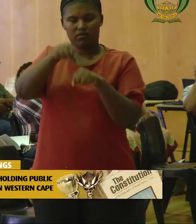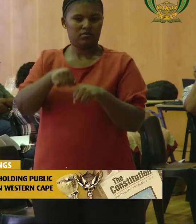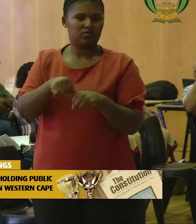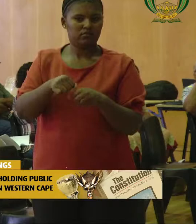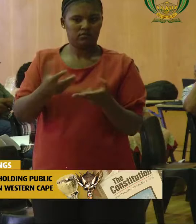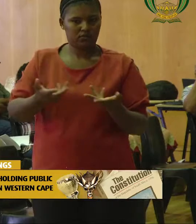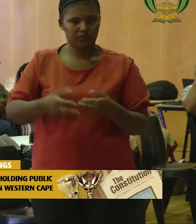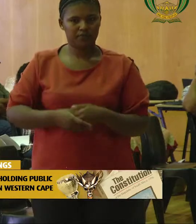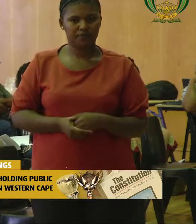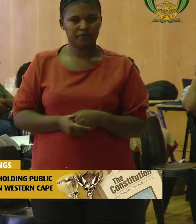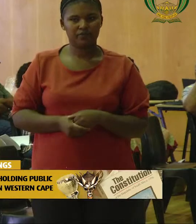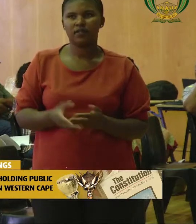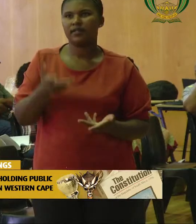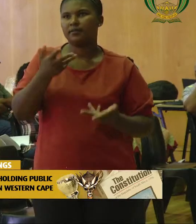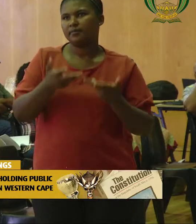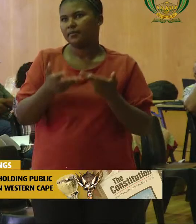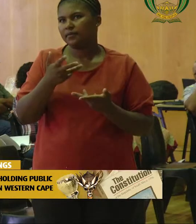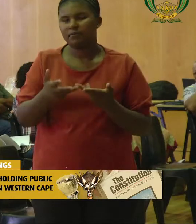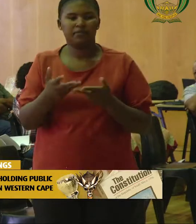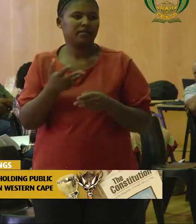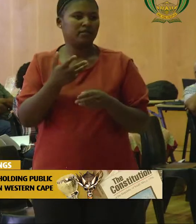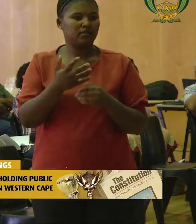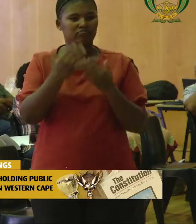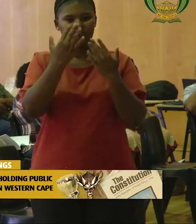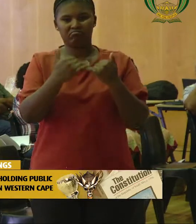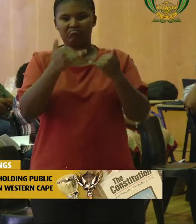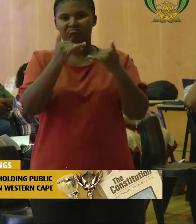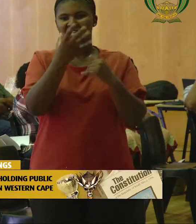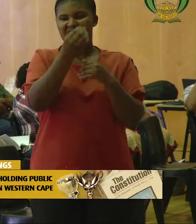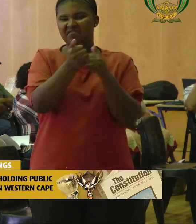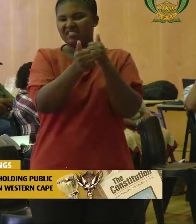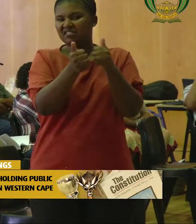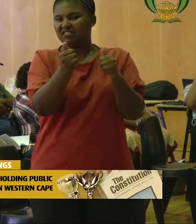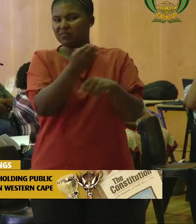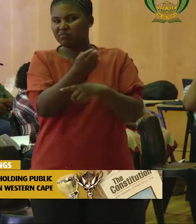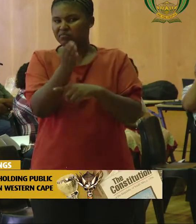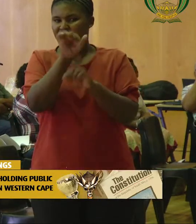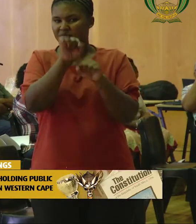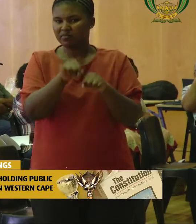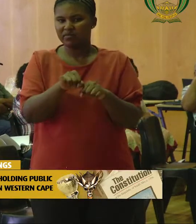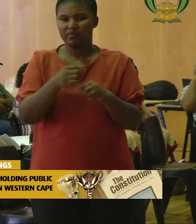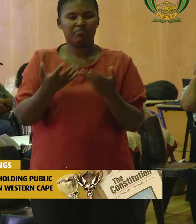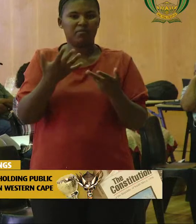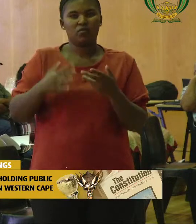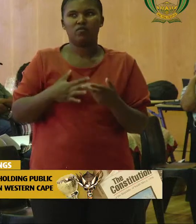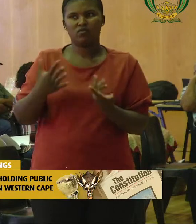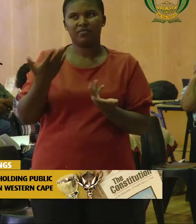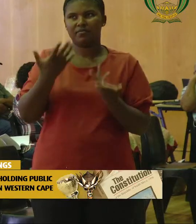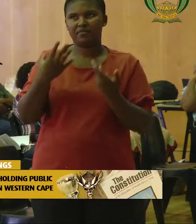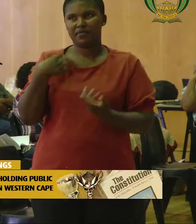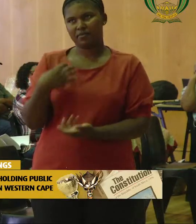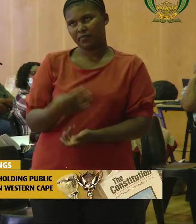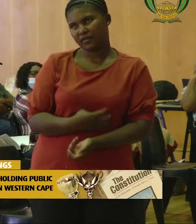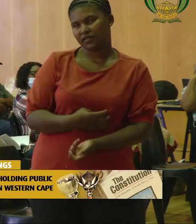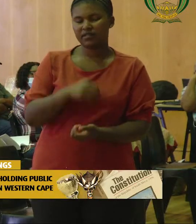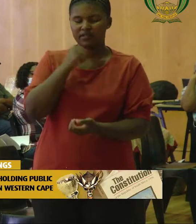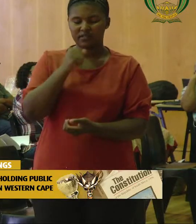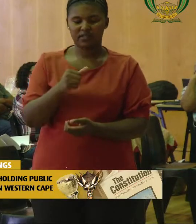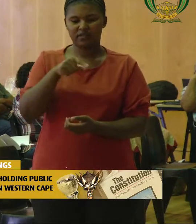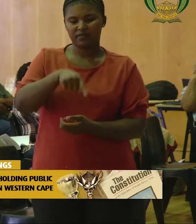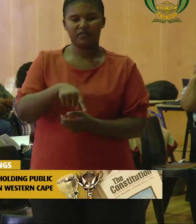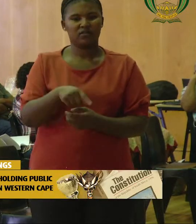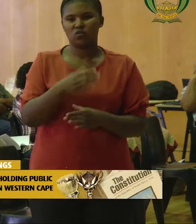got maybe a few seats, then they want, let's say, president. This will not work in South